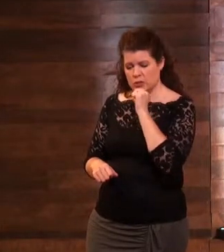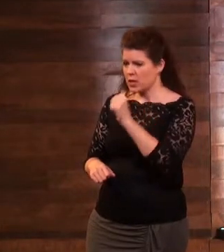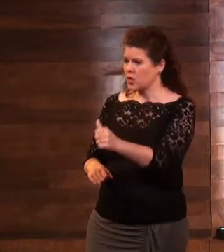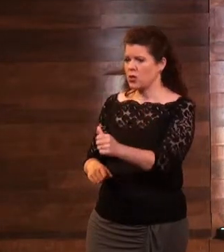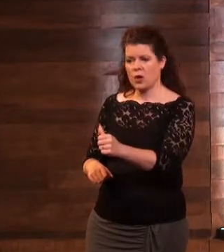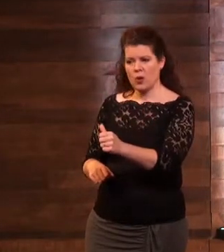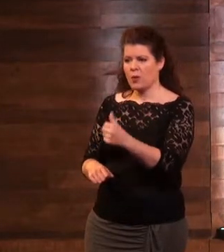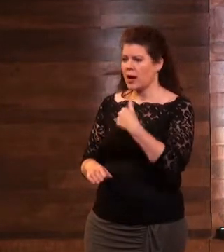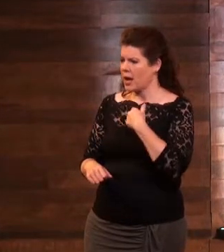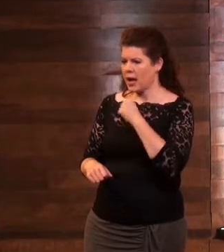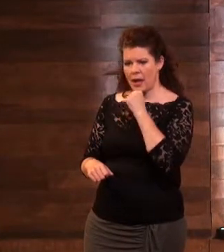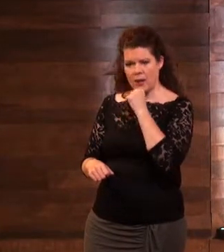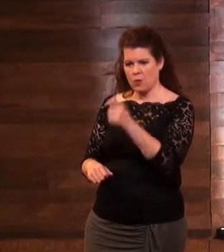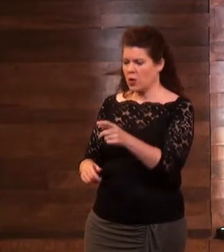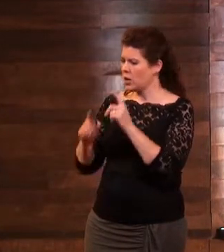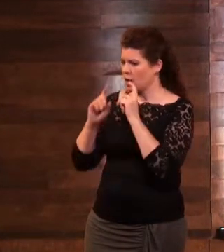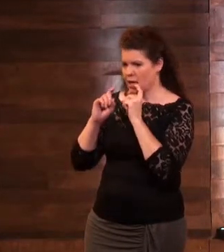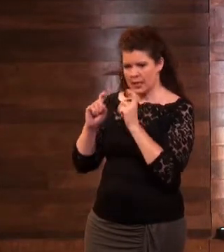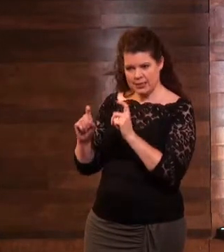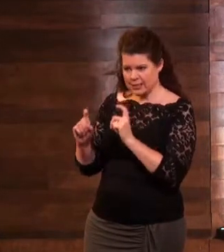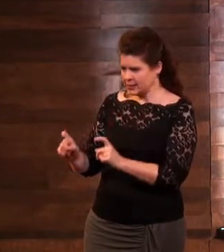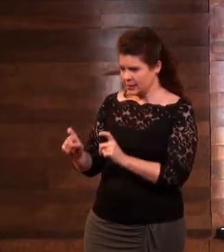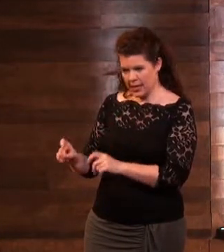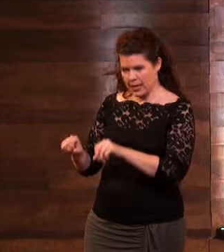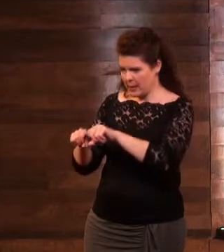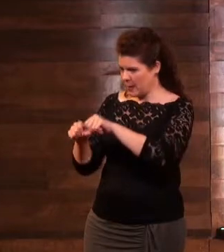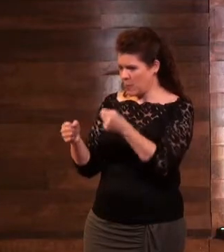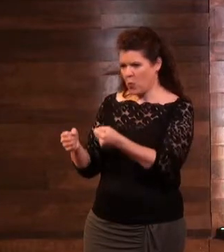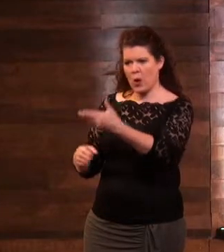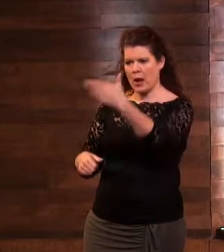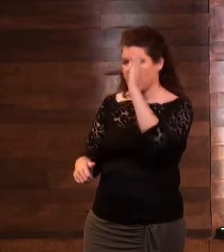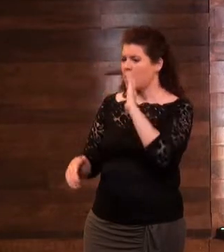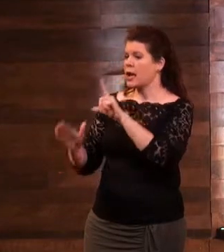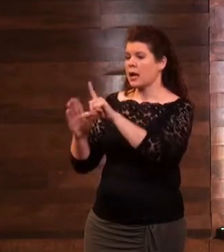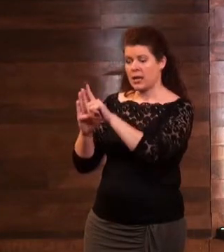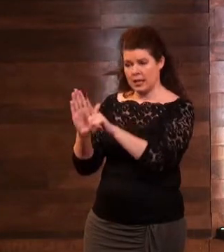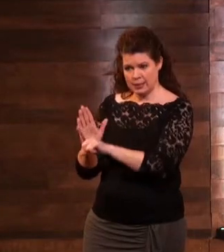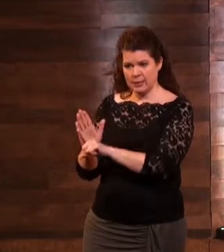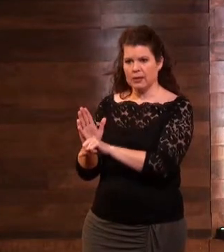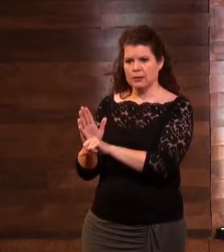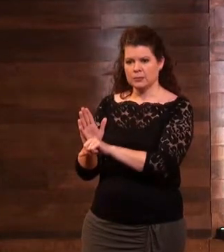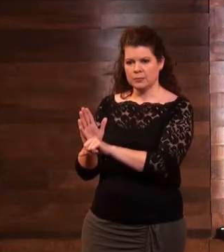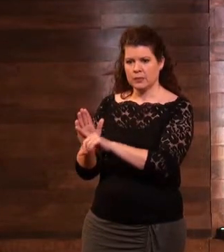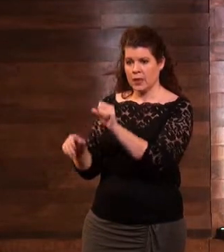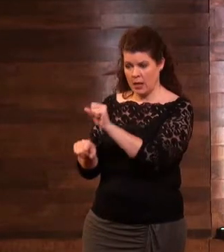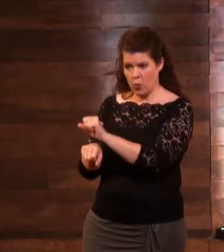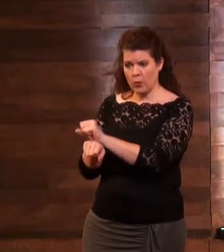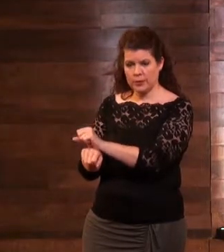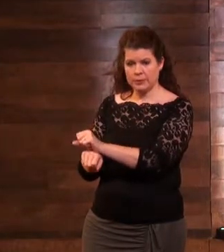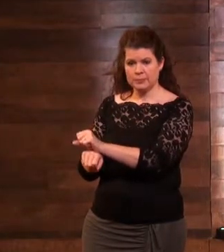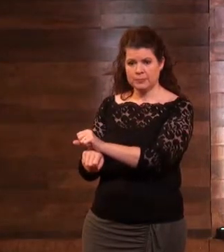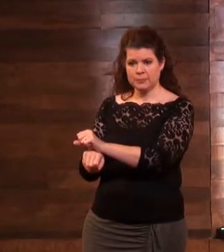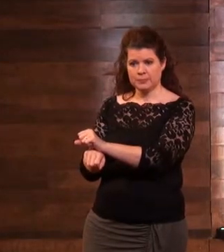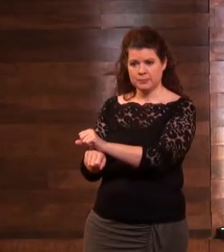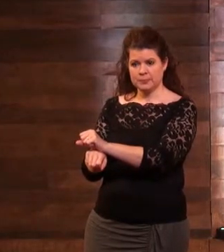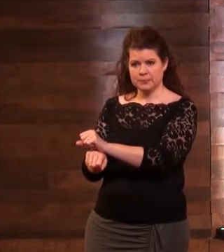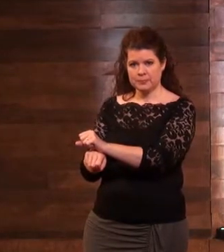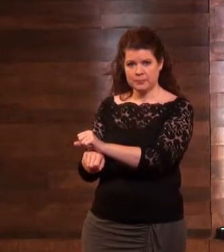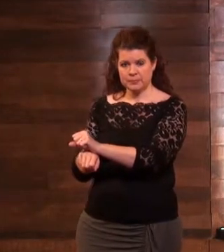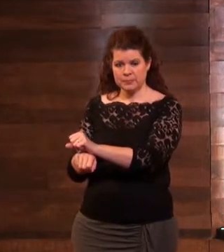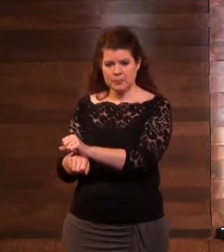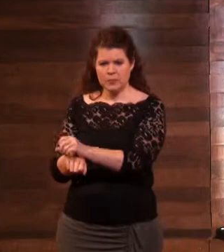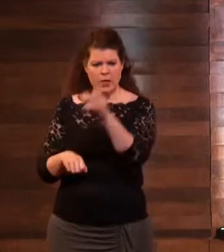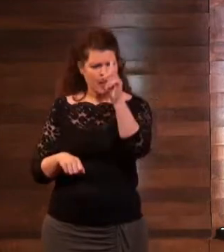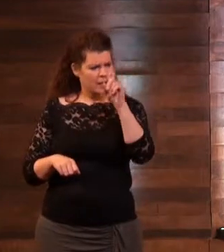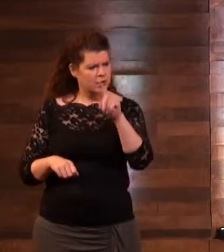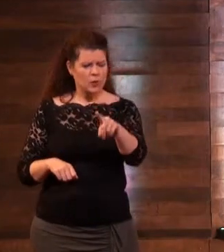What's God going to do? I don't know, but I know what he's able to do. I have another question for